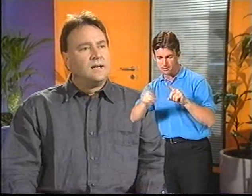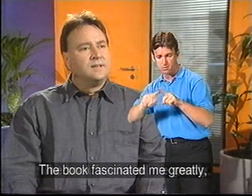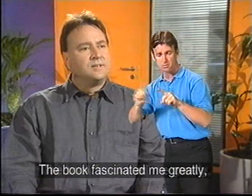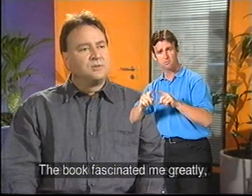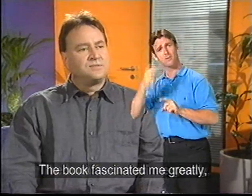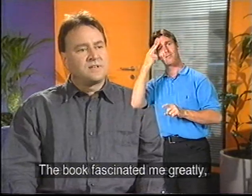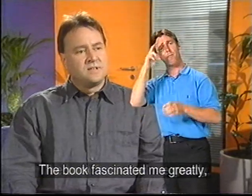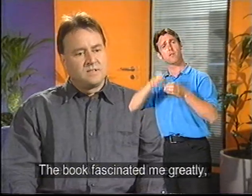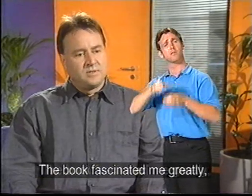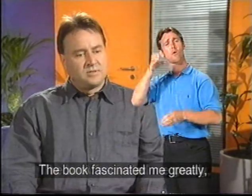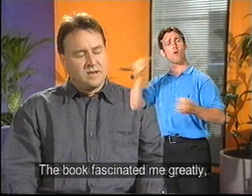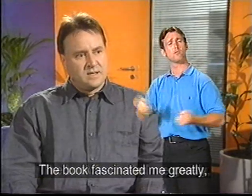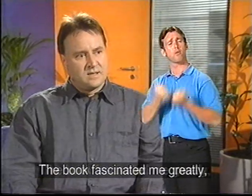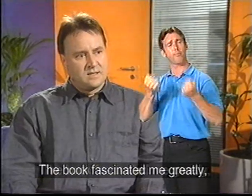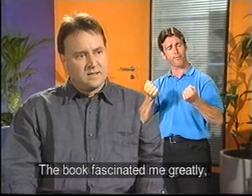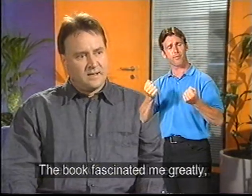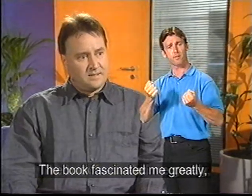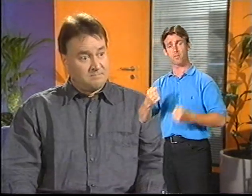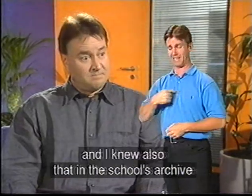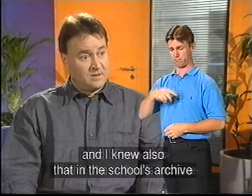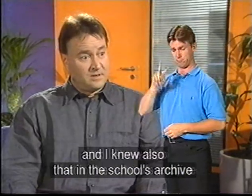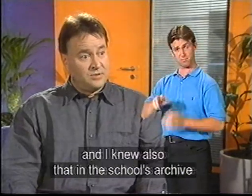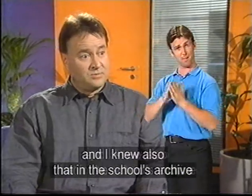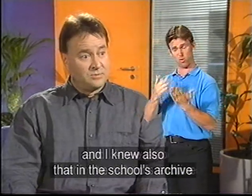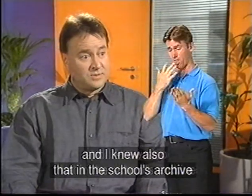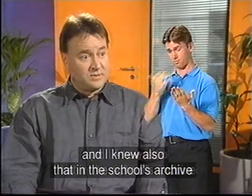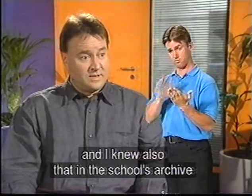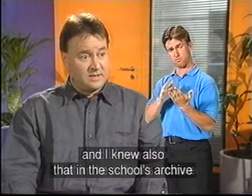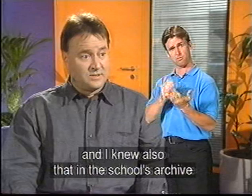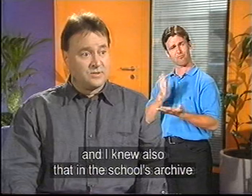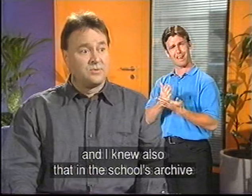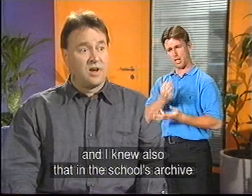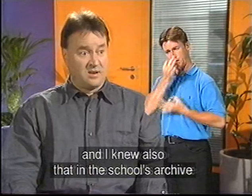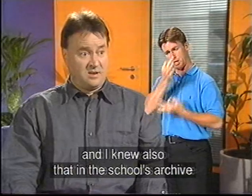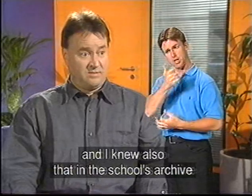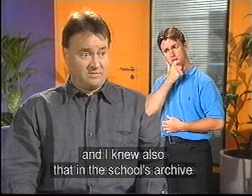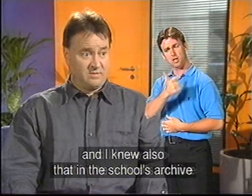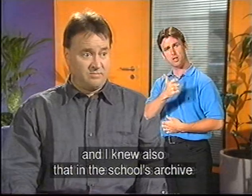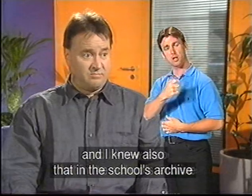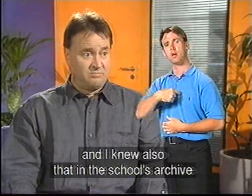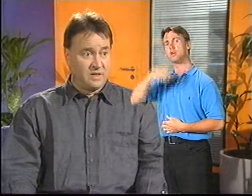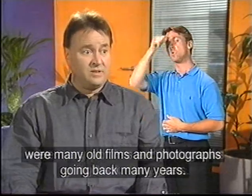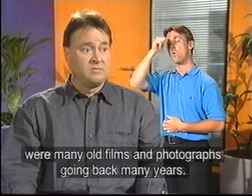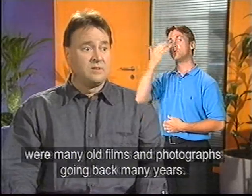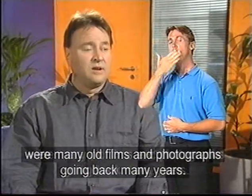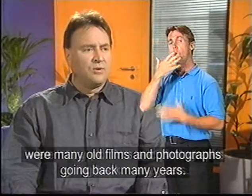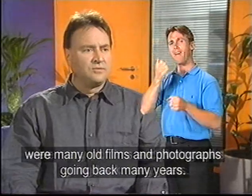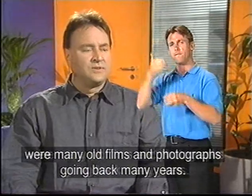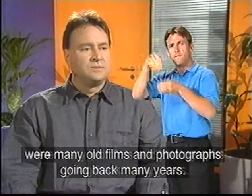The book fascinated me greatly, and I knew also that in the school's archive there are many old films